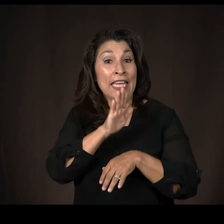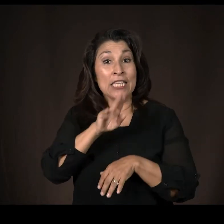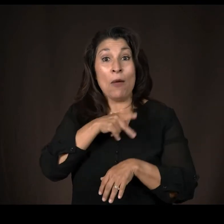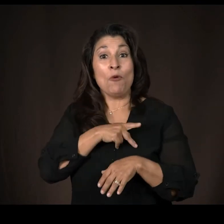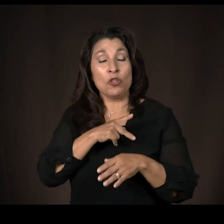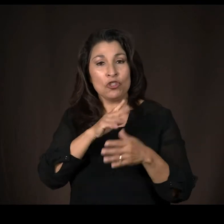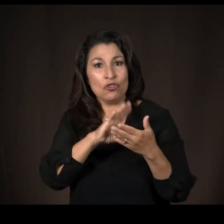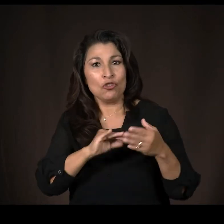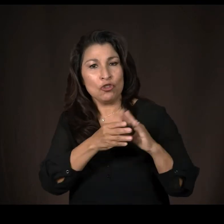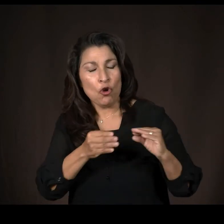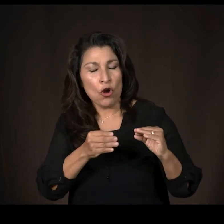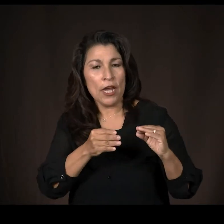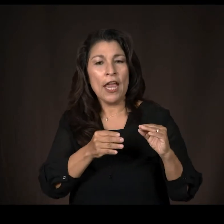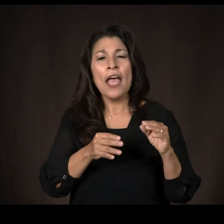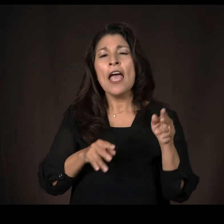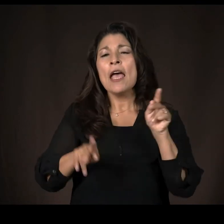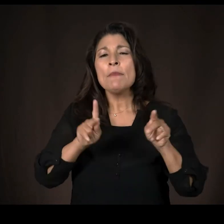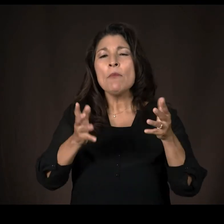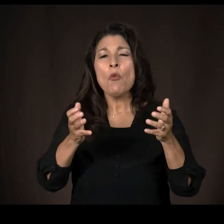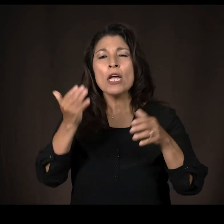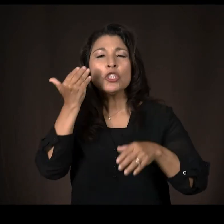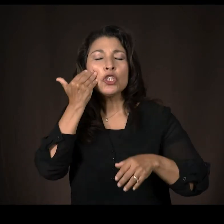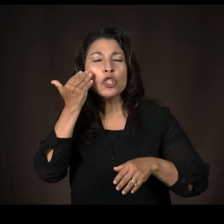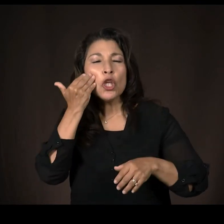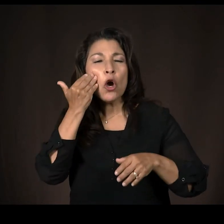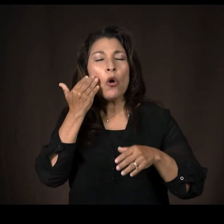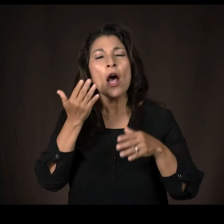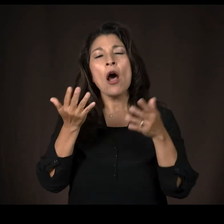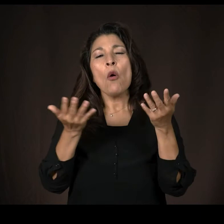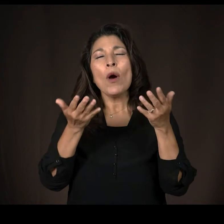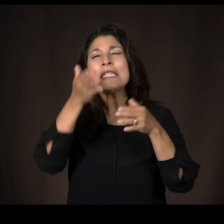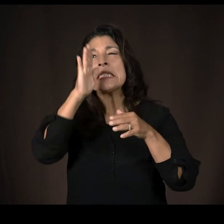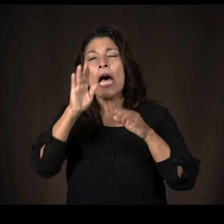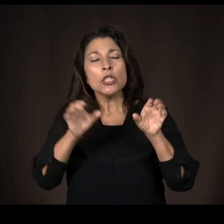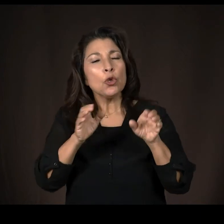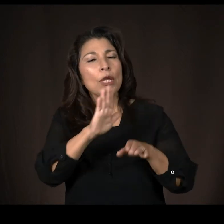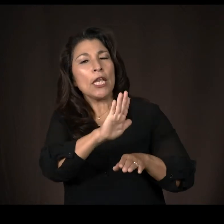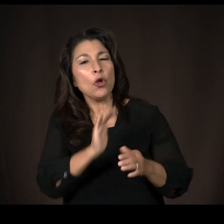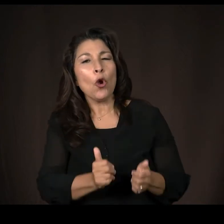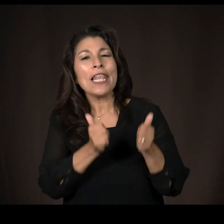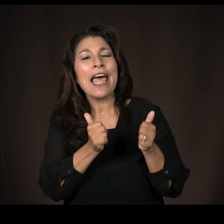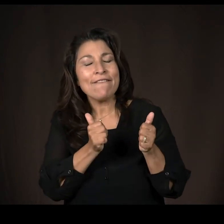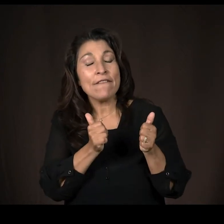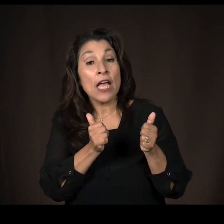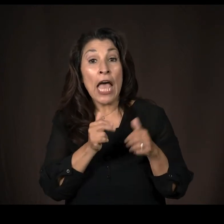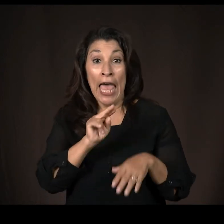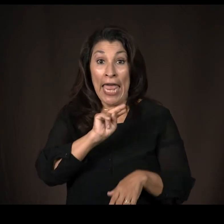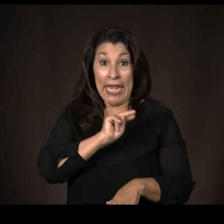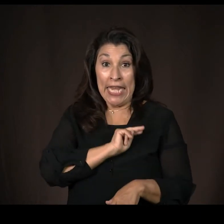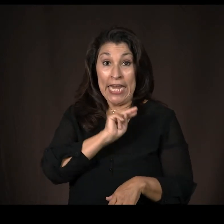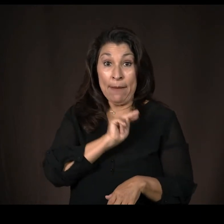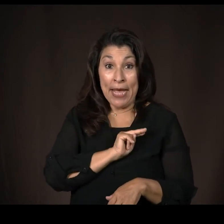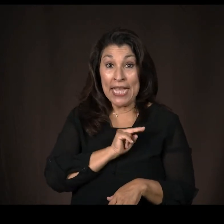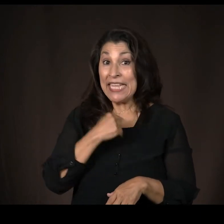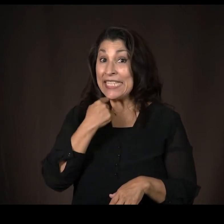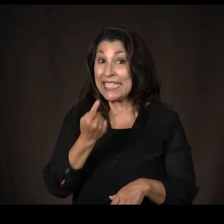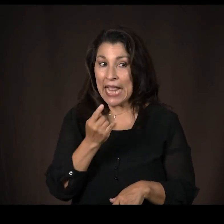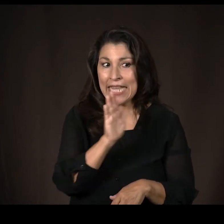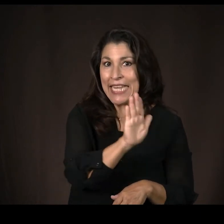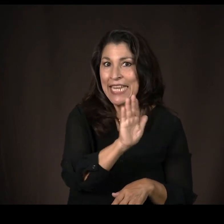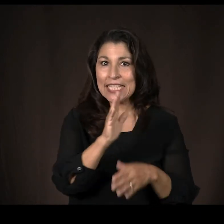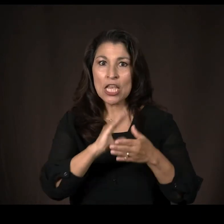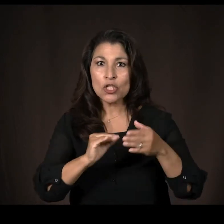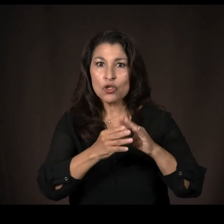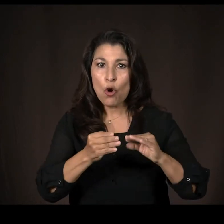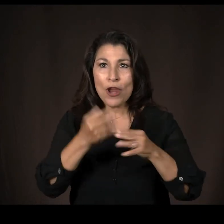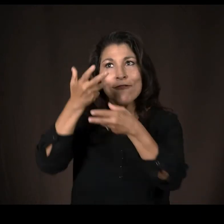dream. People want to know, what's it mean to you? And what's God doing in your life? Nehemiah is telling his story